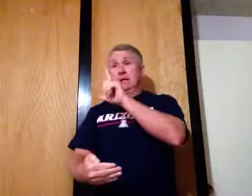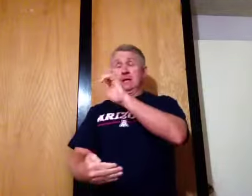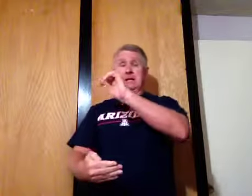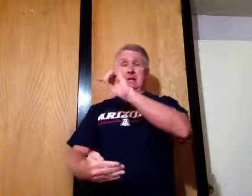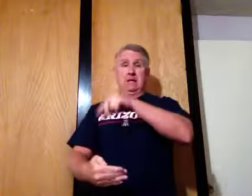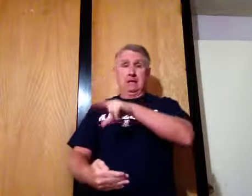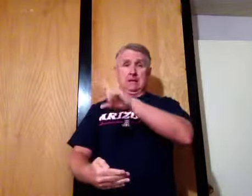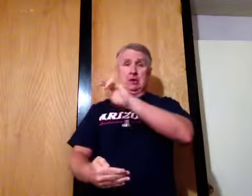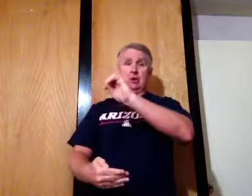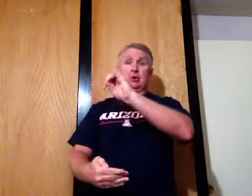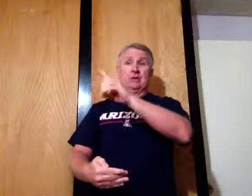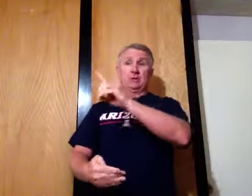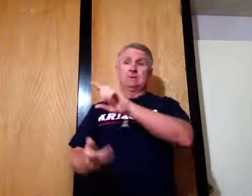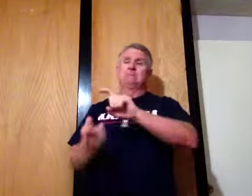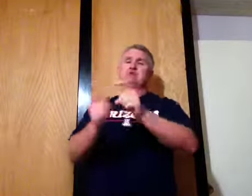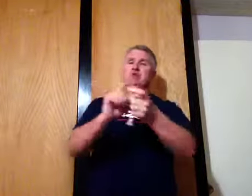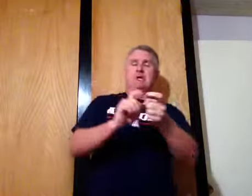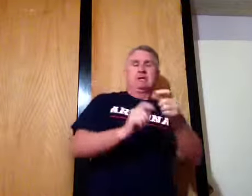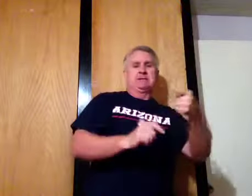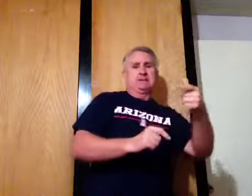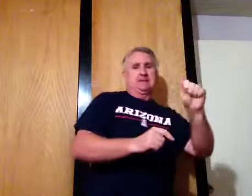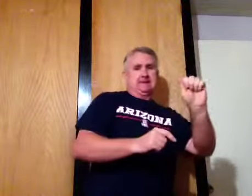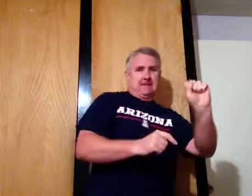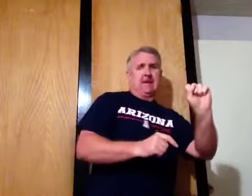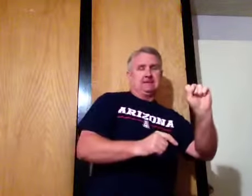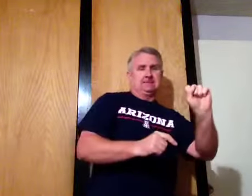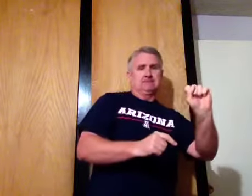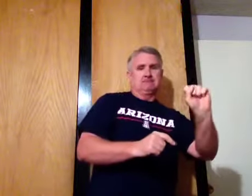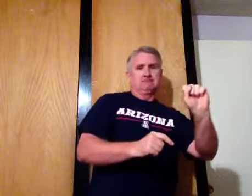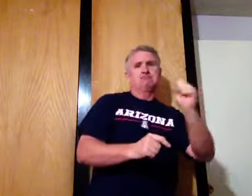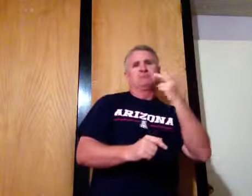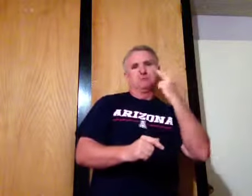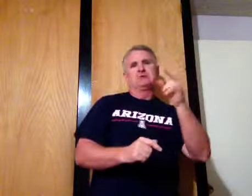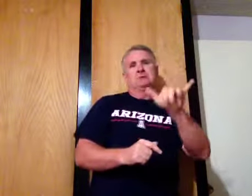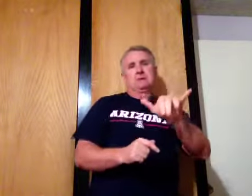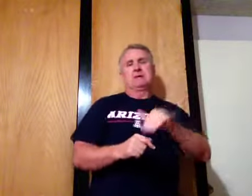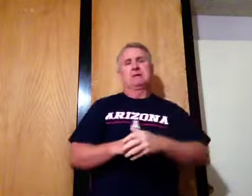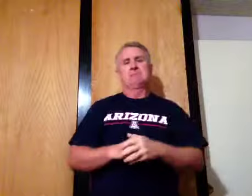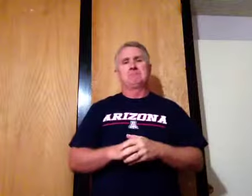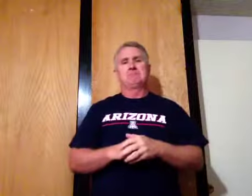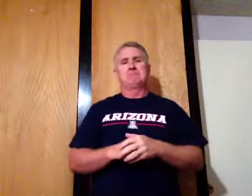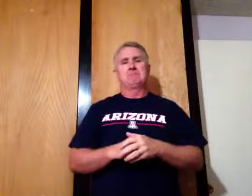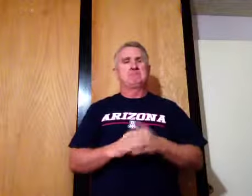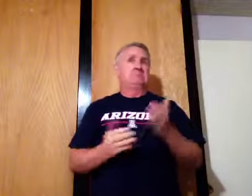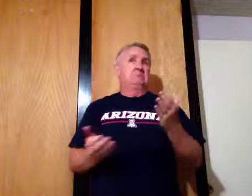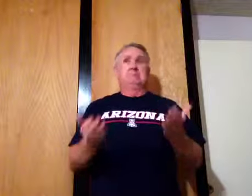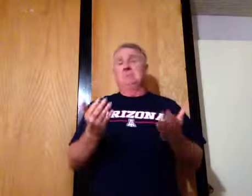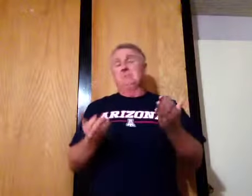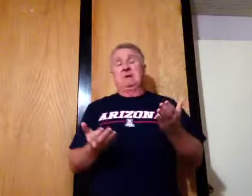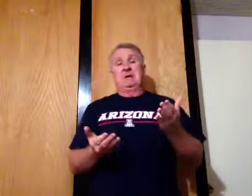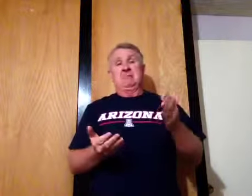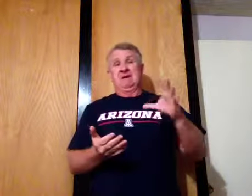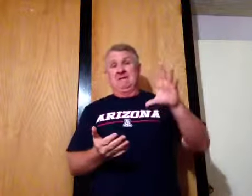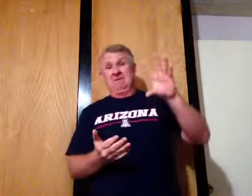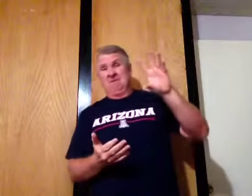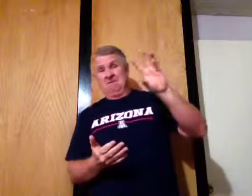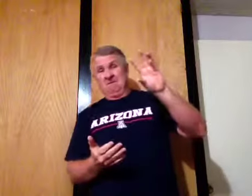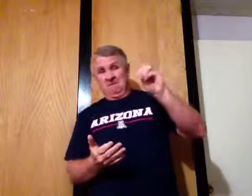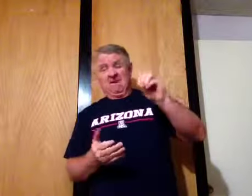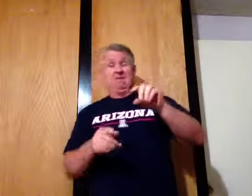gas phase. And there are probably 50 different variables that can influence the rate of evaporation, and we'll talk about a